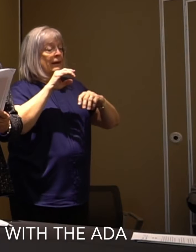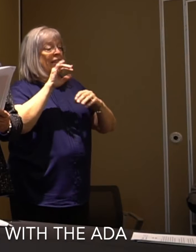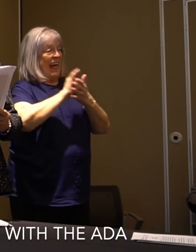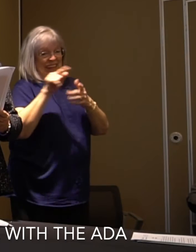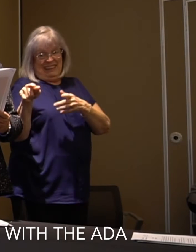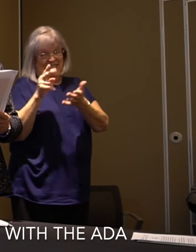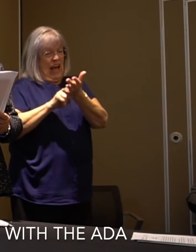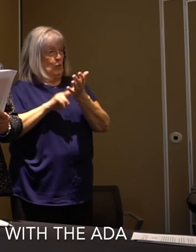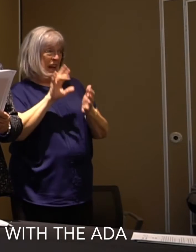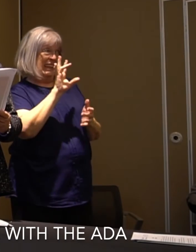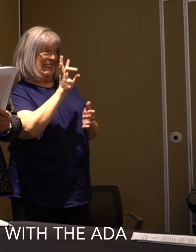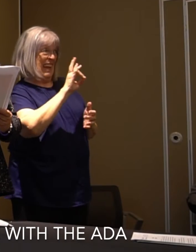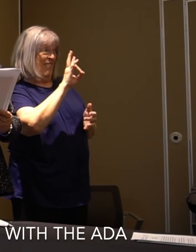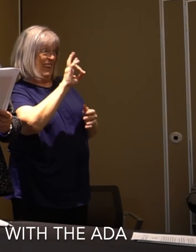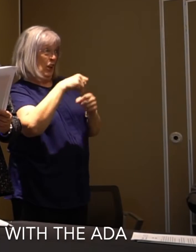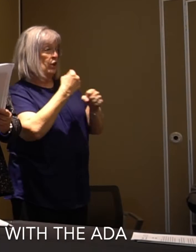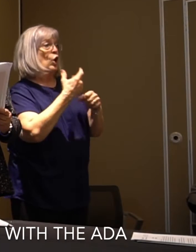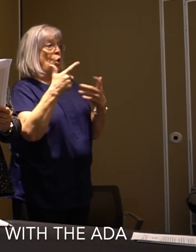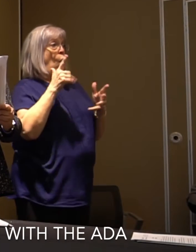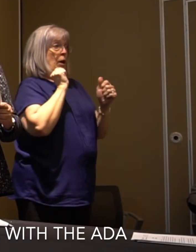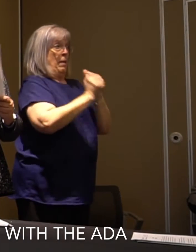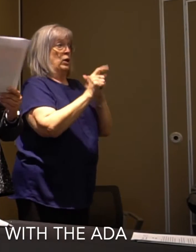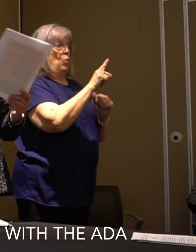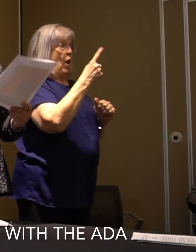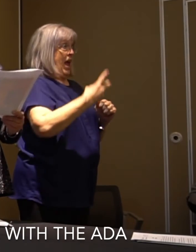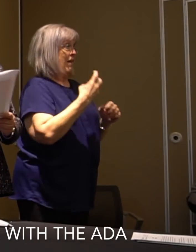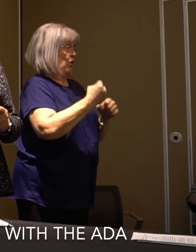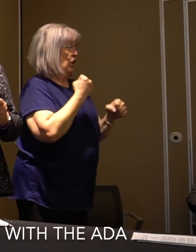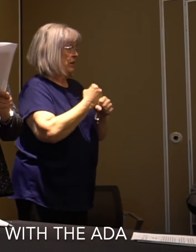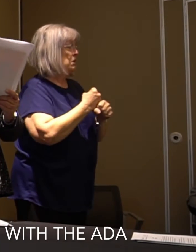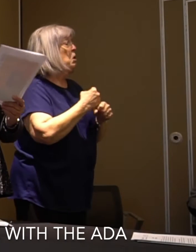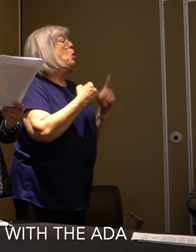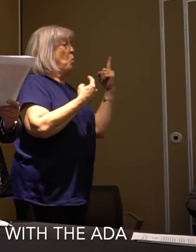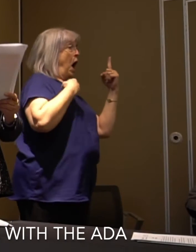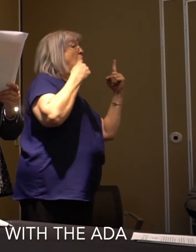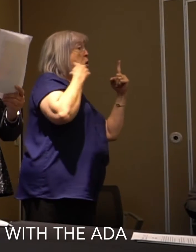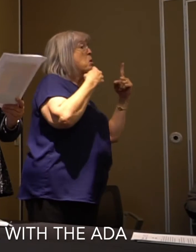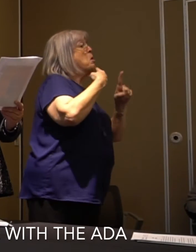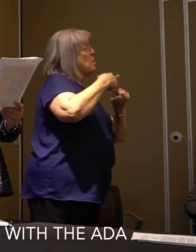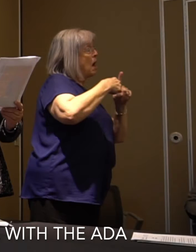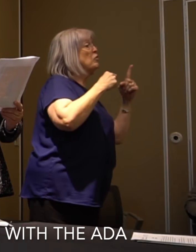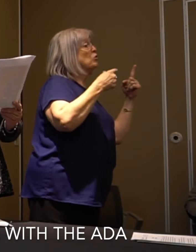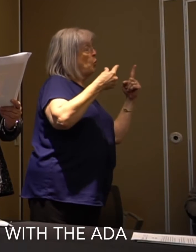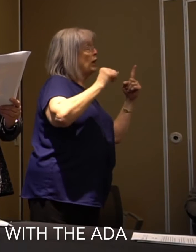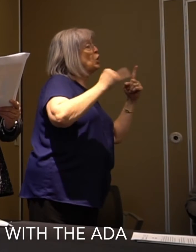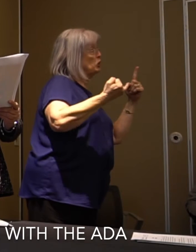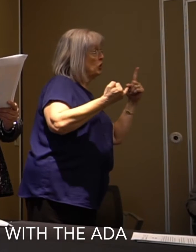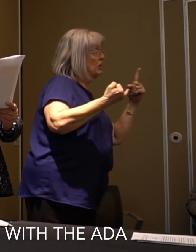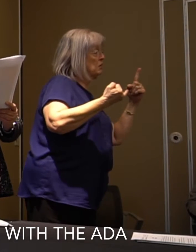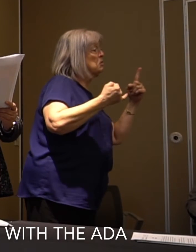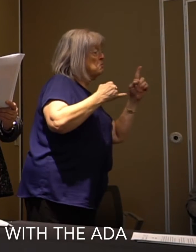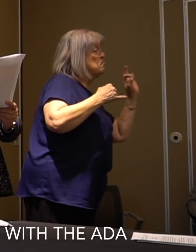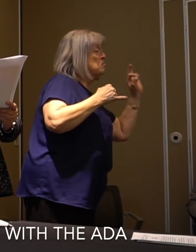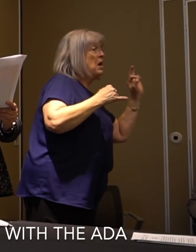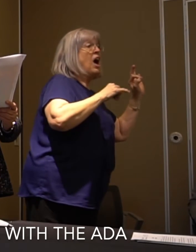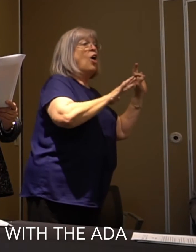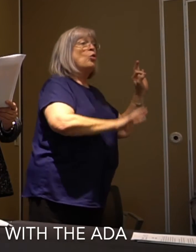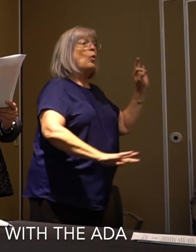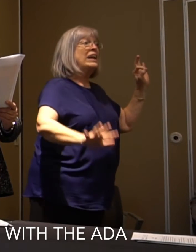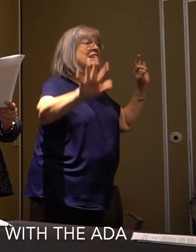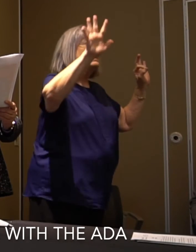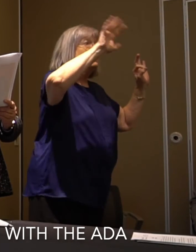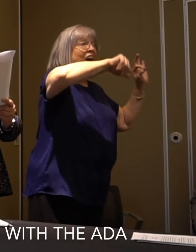contract. And I can tell you, other than Grand Junction, which I hear some good things about Grand Junction, I hear nothing good about the